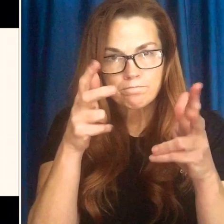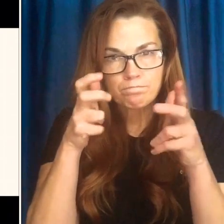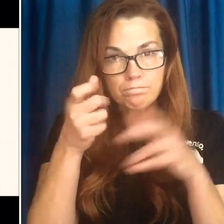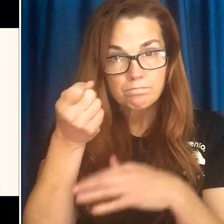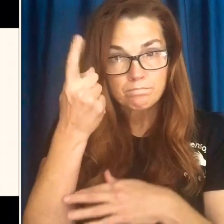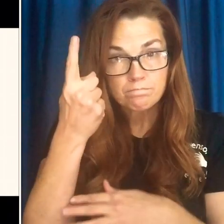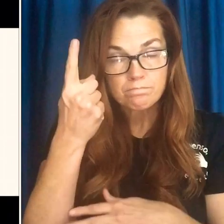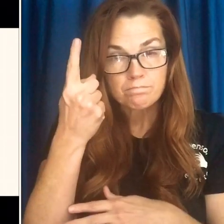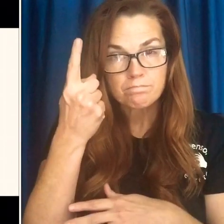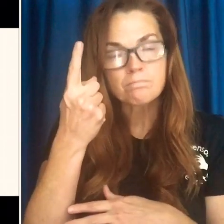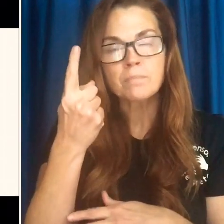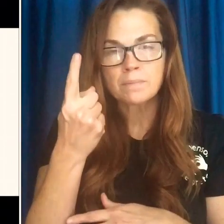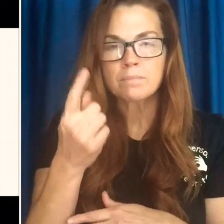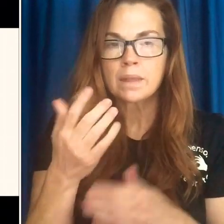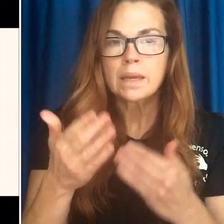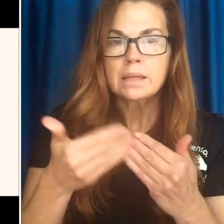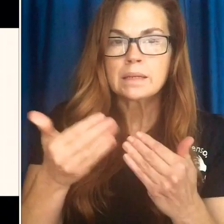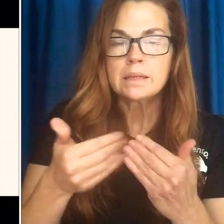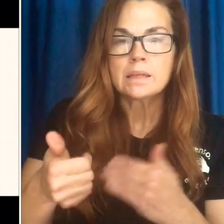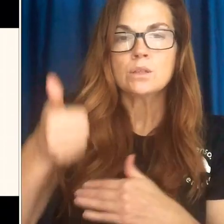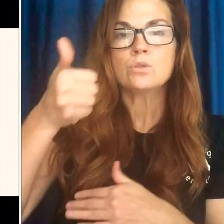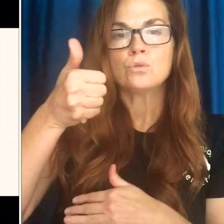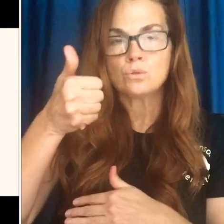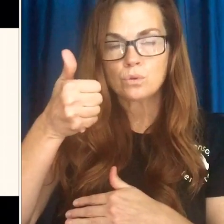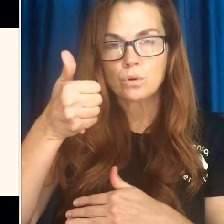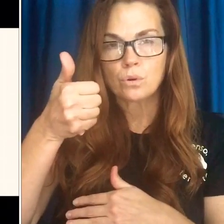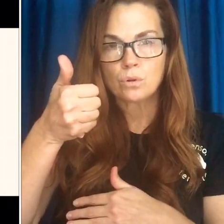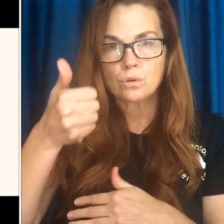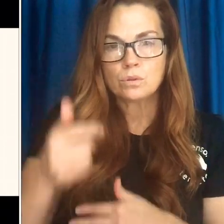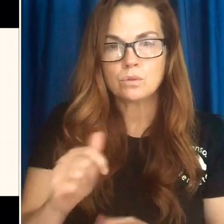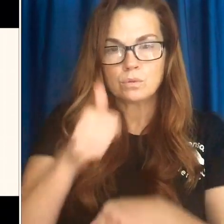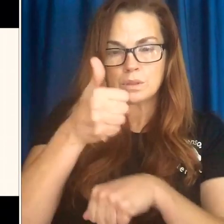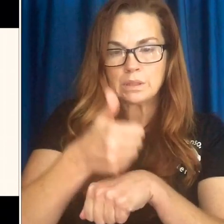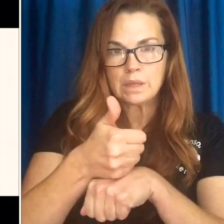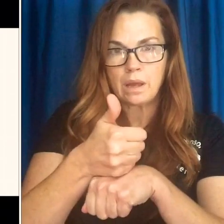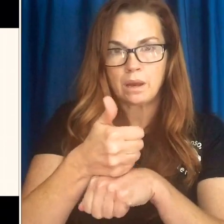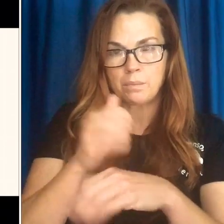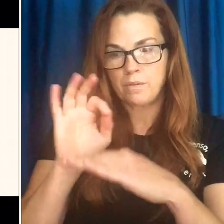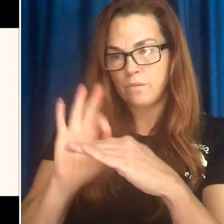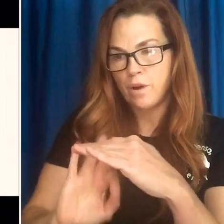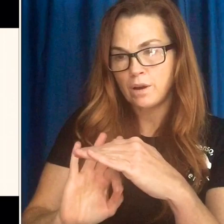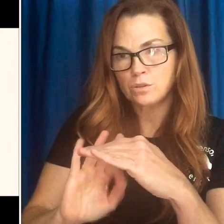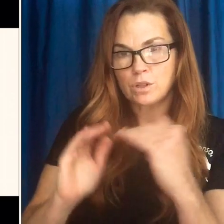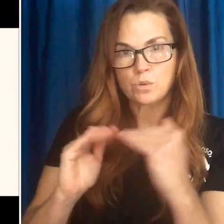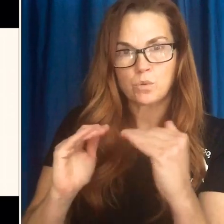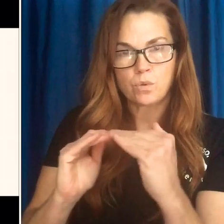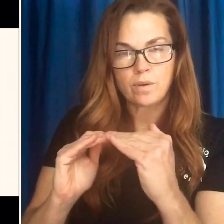us to make equivalent fractions from our decimals.